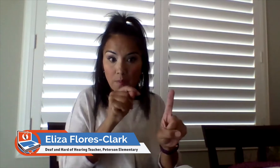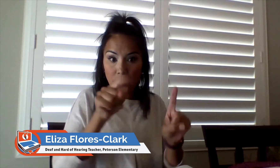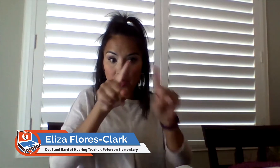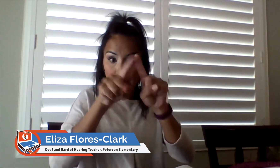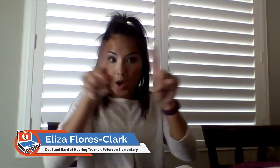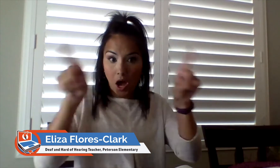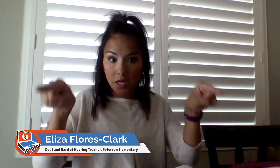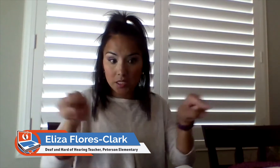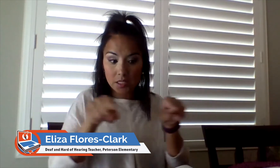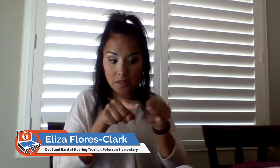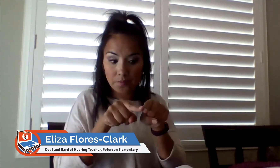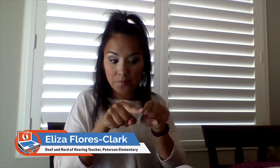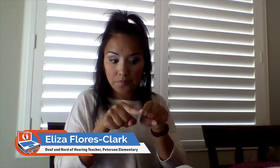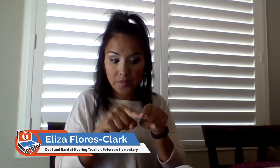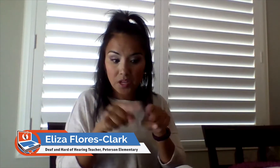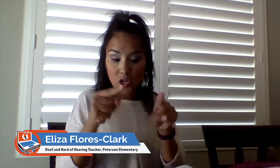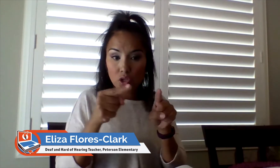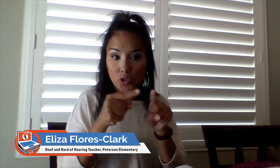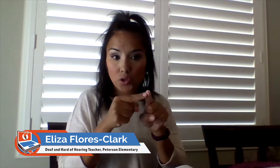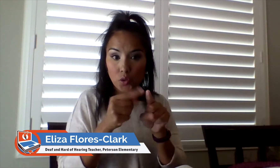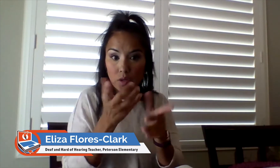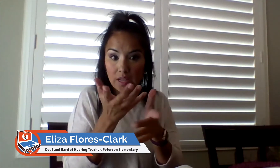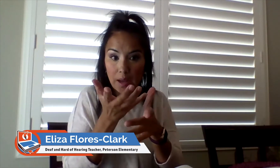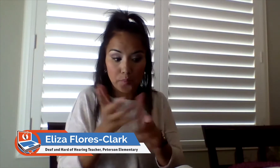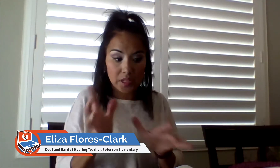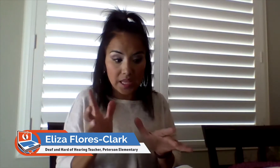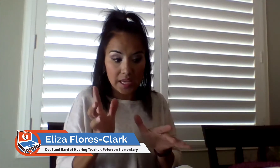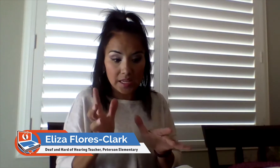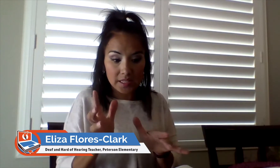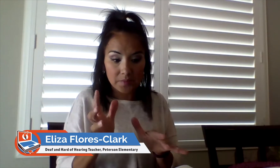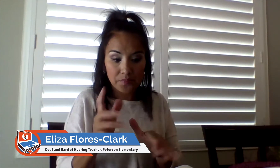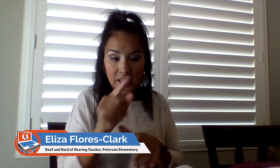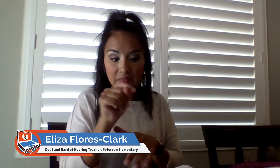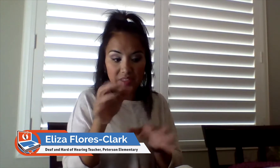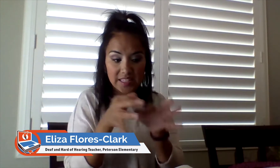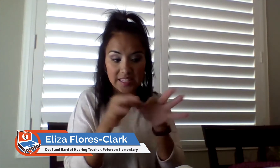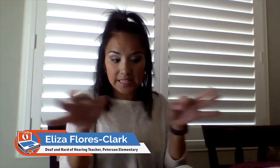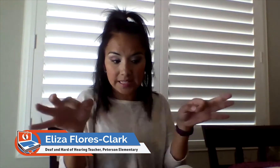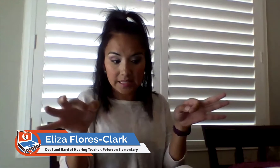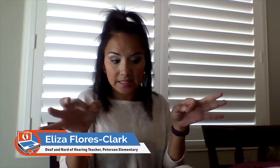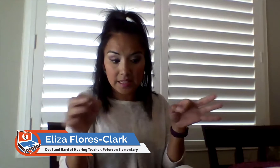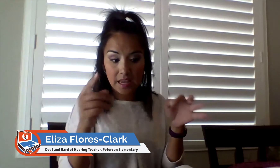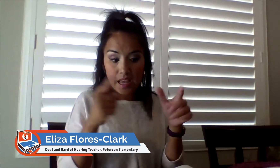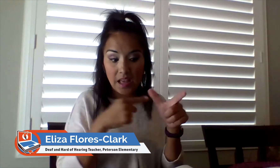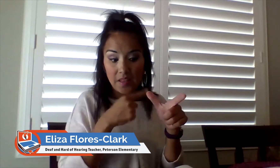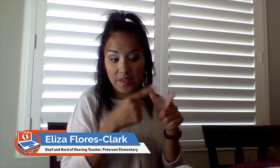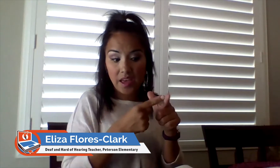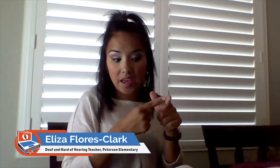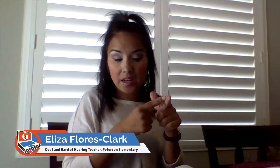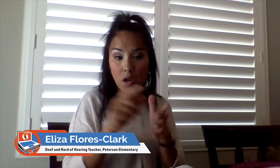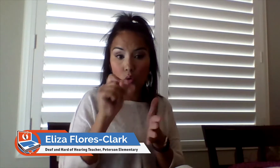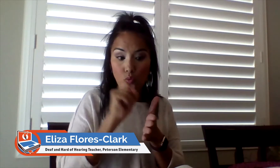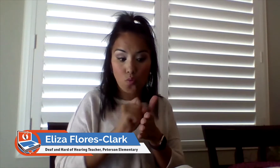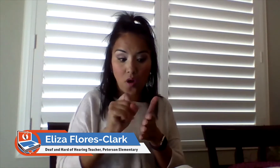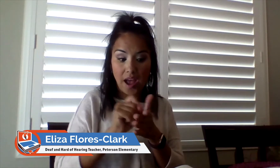the box to complete the sentence. Then write